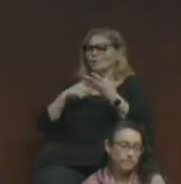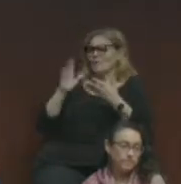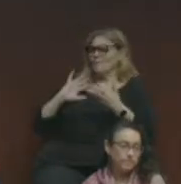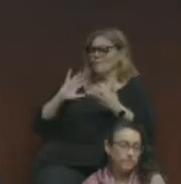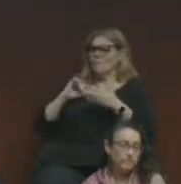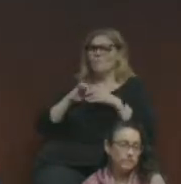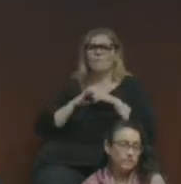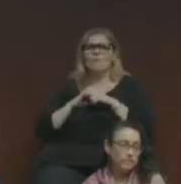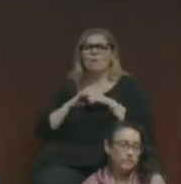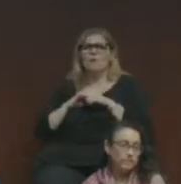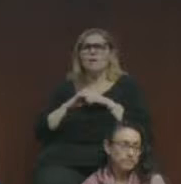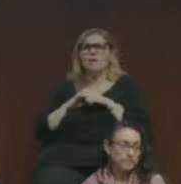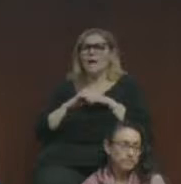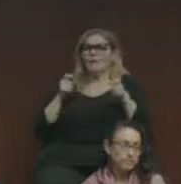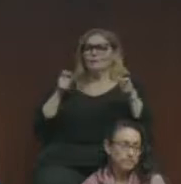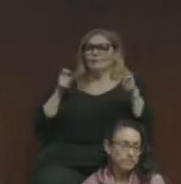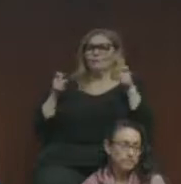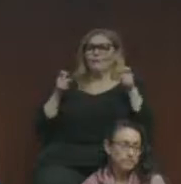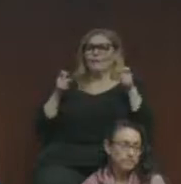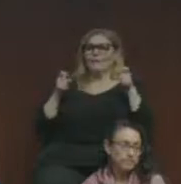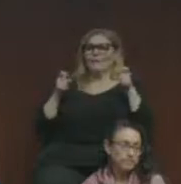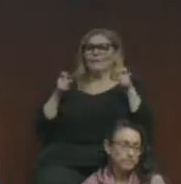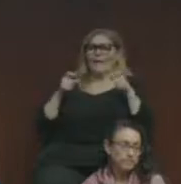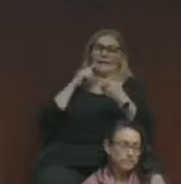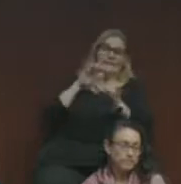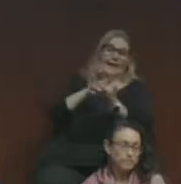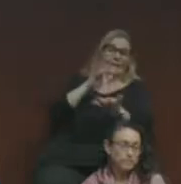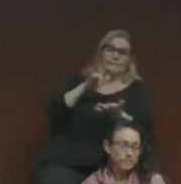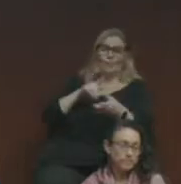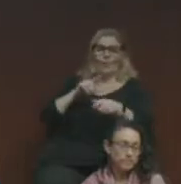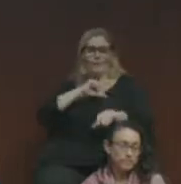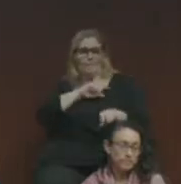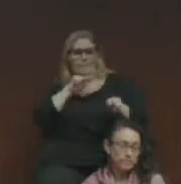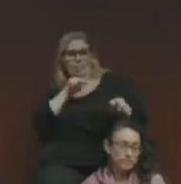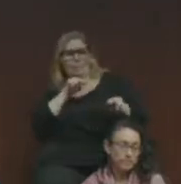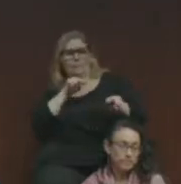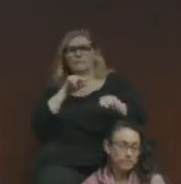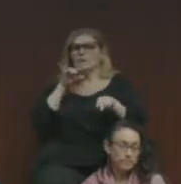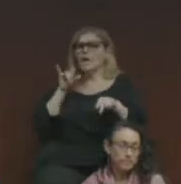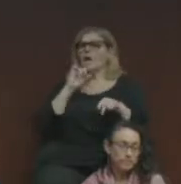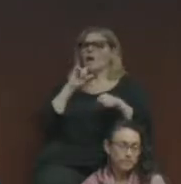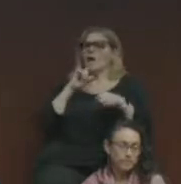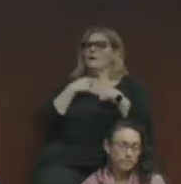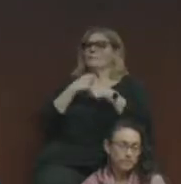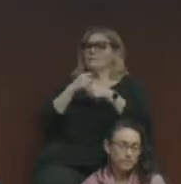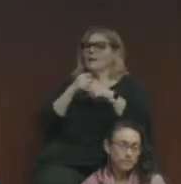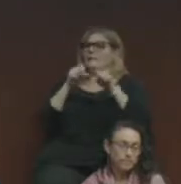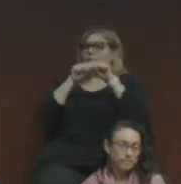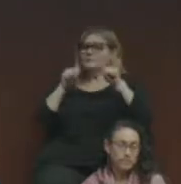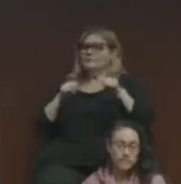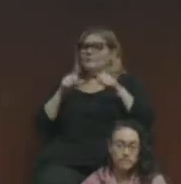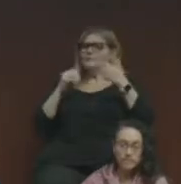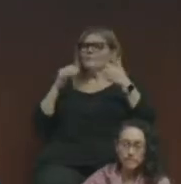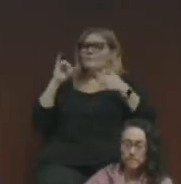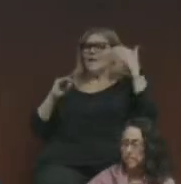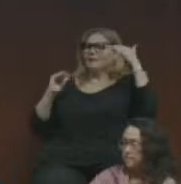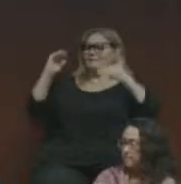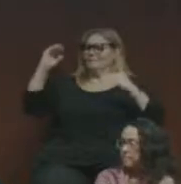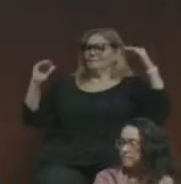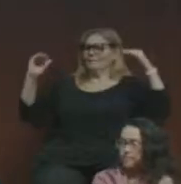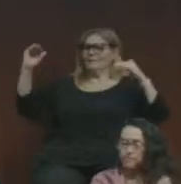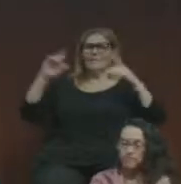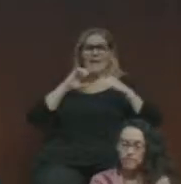earlier, regulate, police, exploit, and reproduce the hierarchical group differentiation that